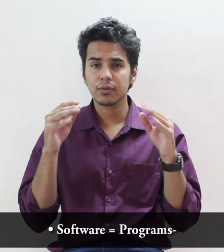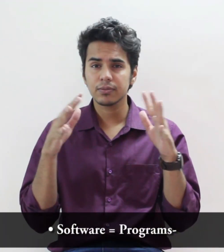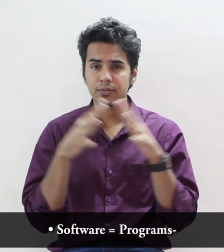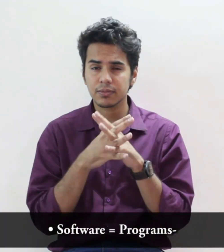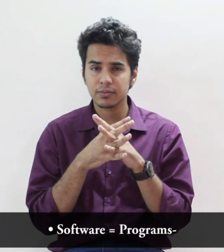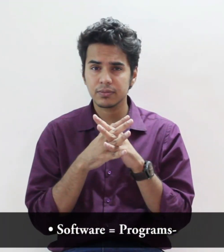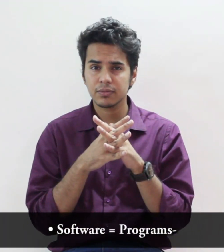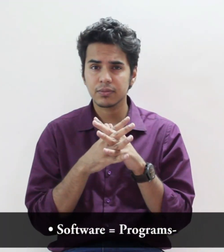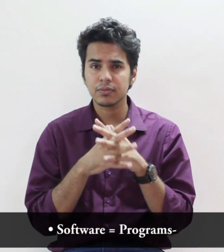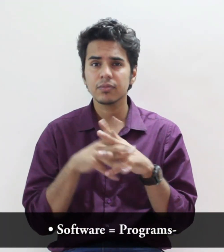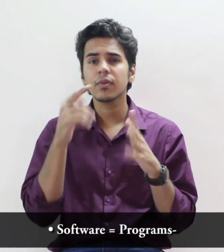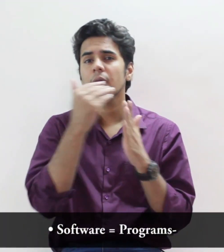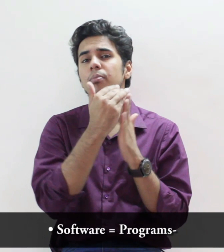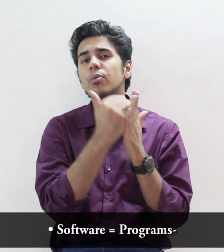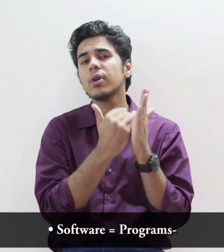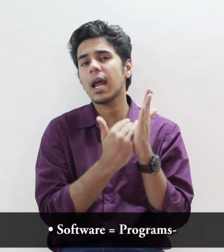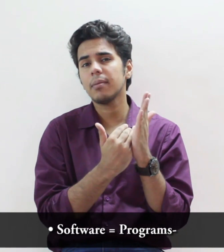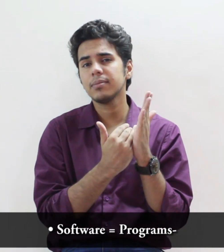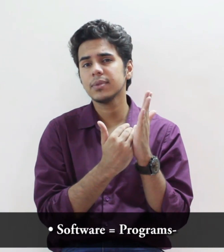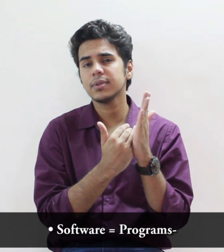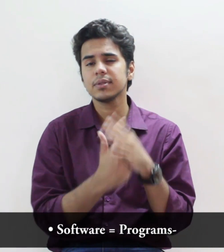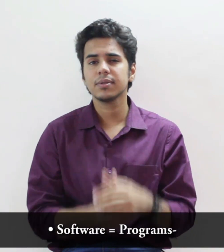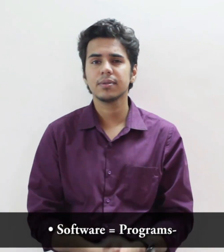Software is equal to programs.